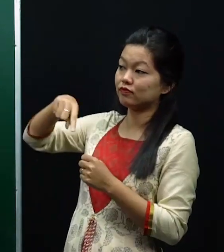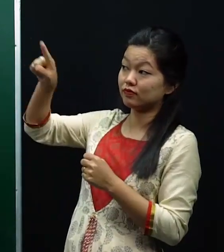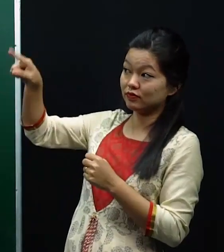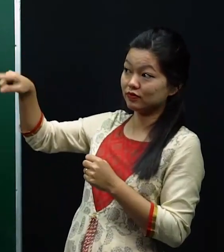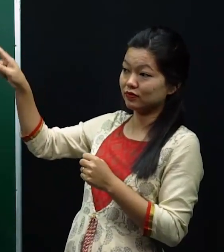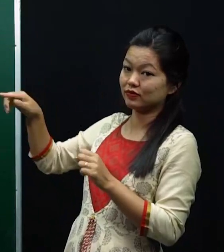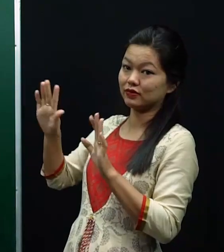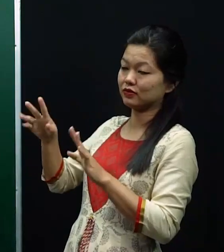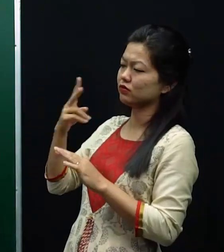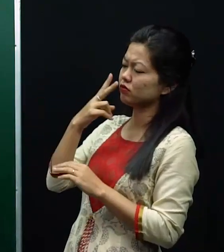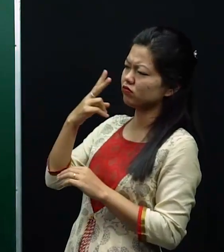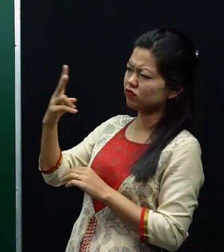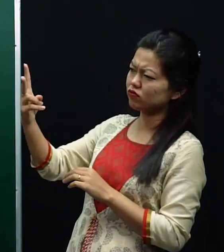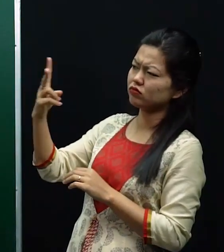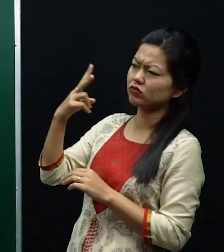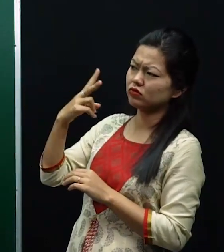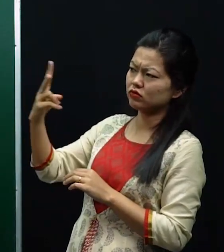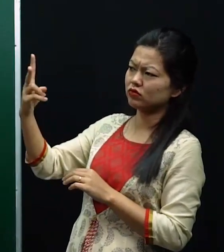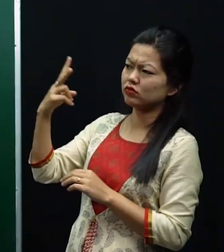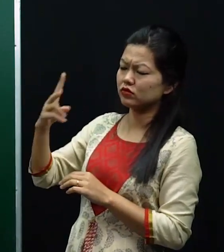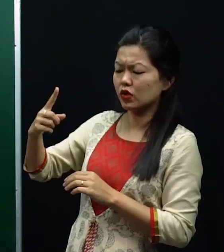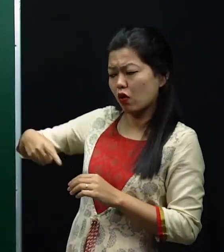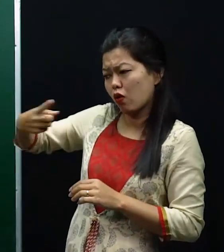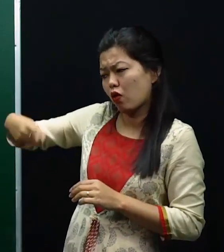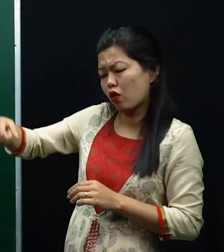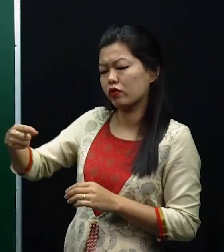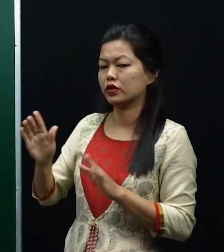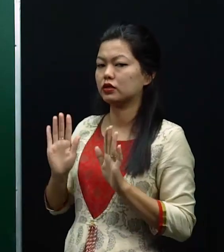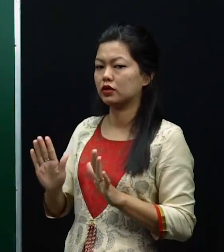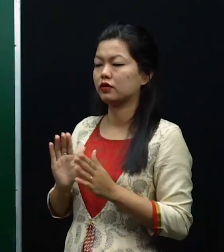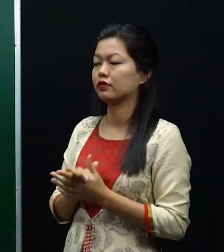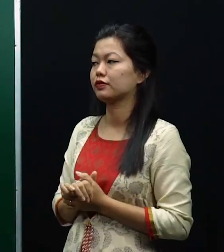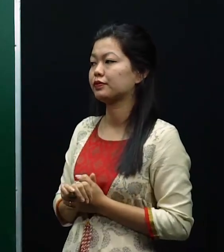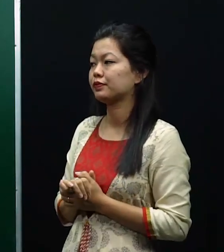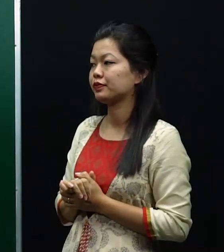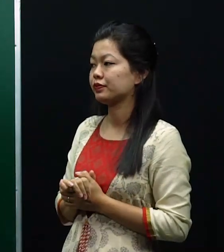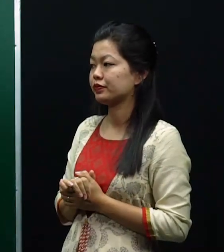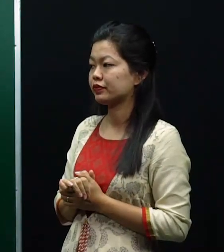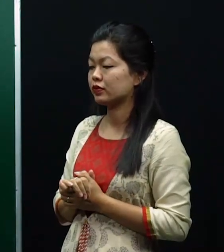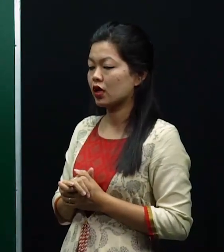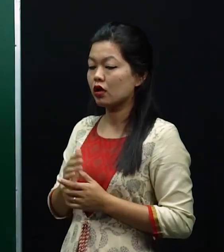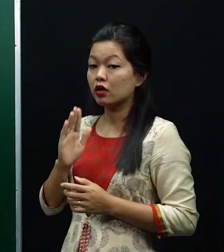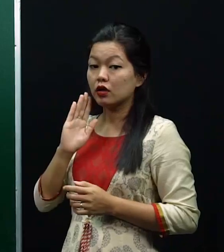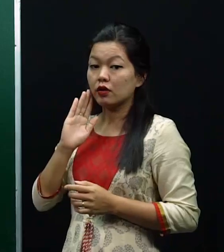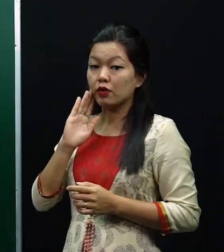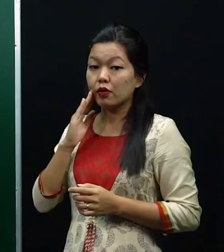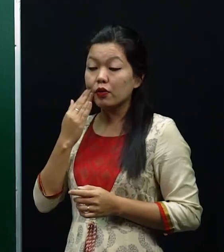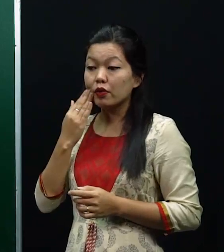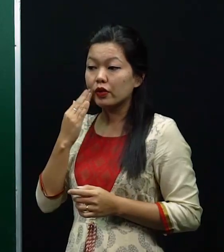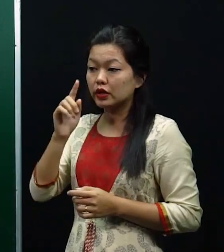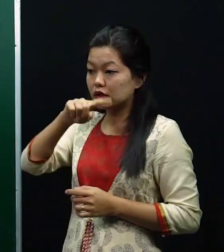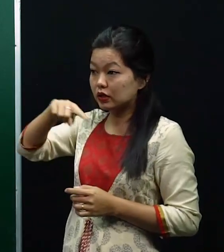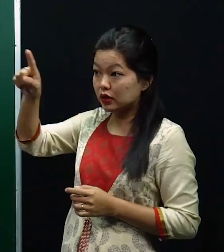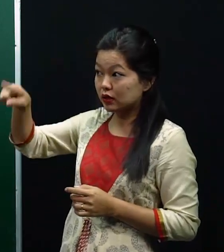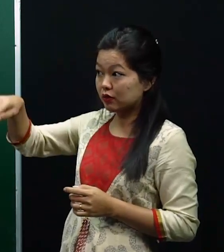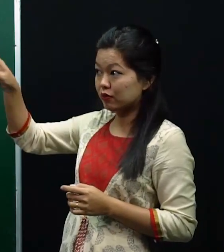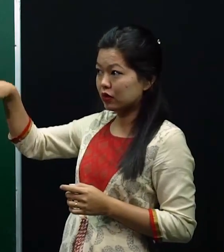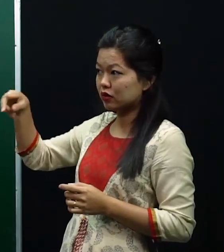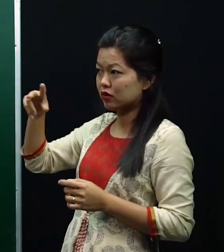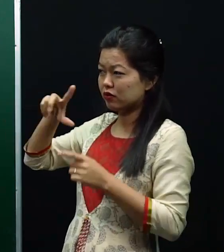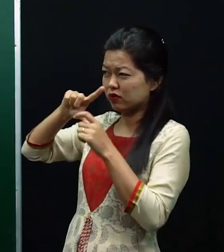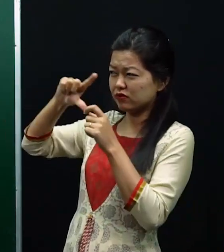he continued his daily work, that is, the farm works with his parents. And then when he comes back and he gets time